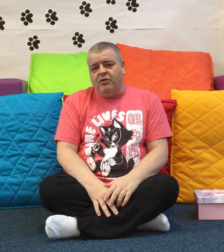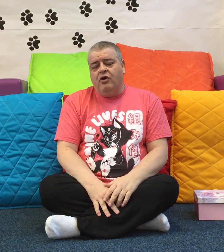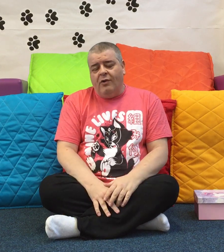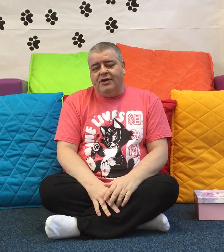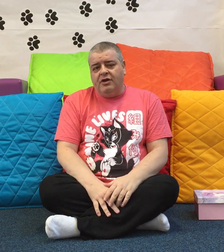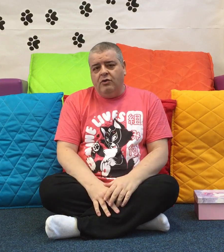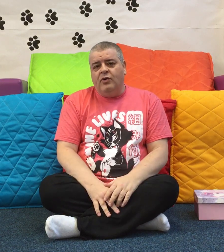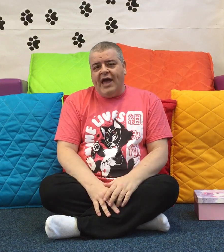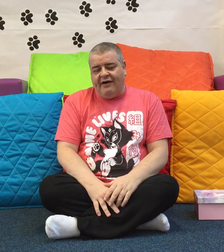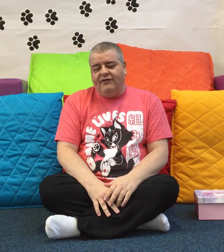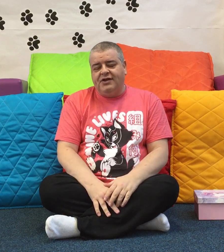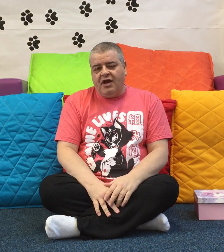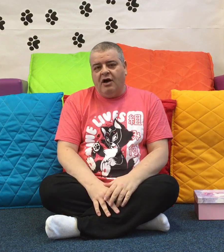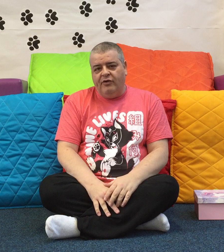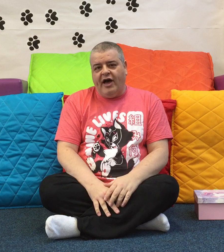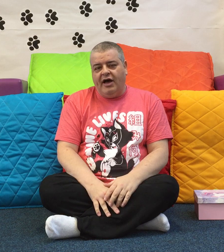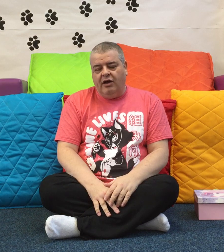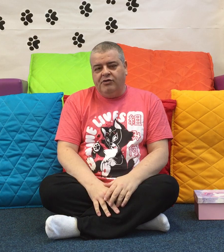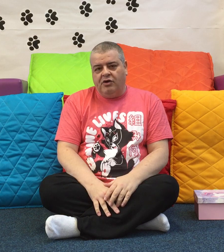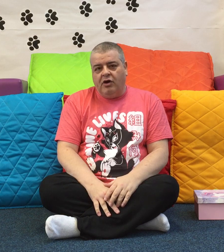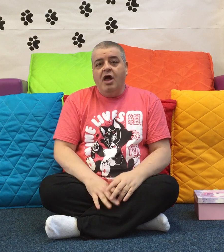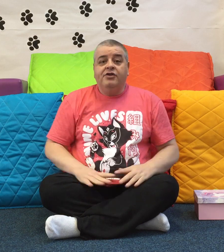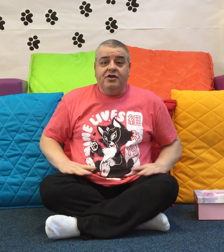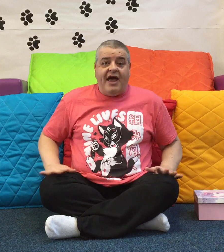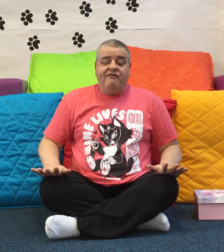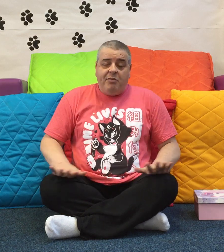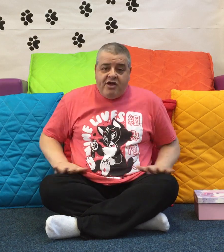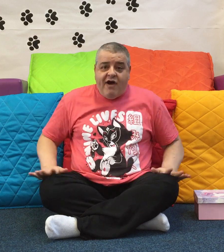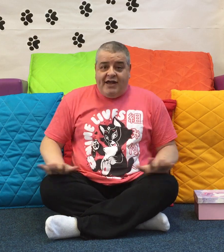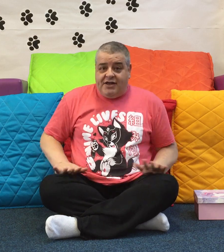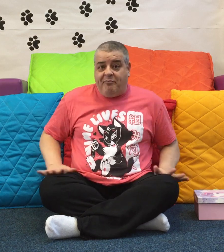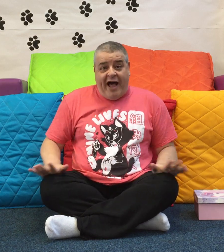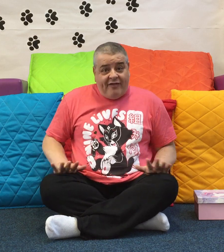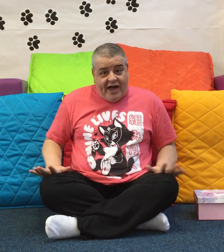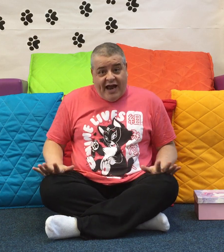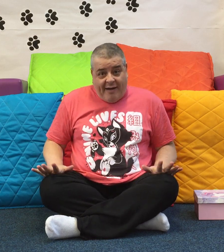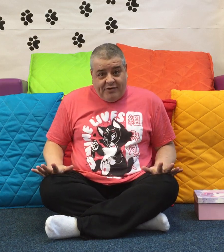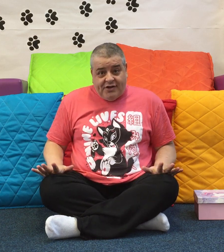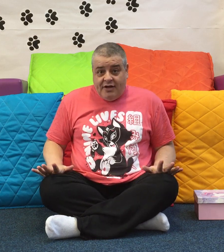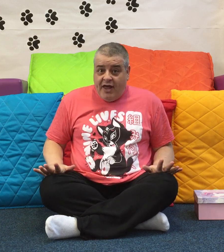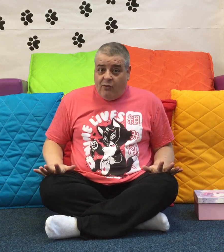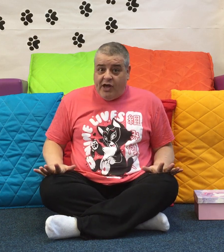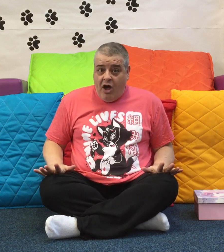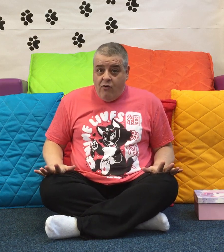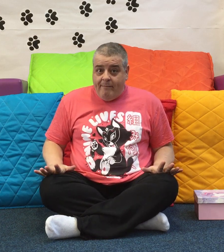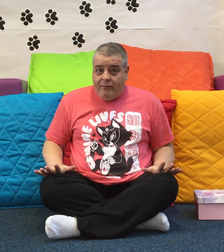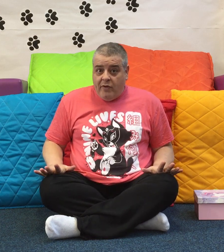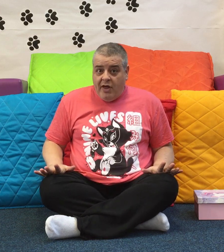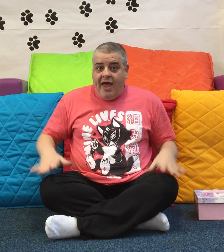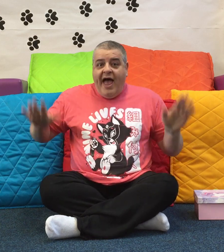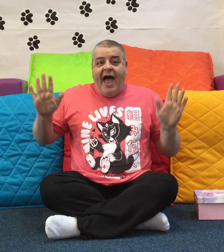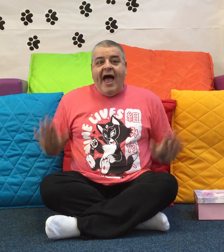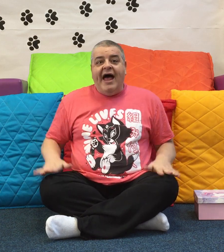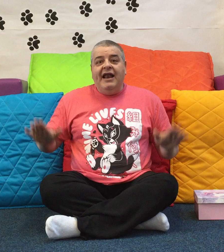we always do, we have to start with our hello song. So is everybody ready to pat their laps? Here we go.